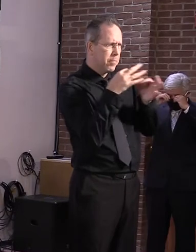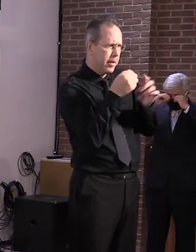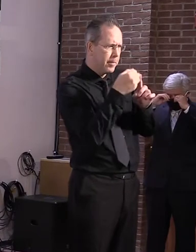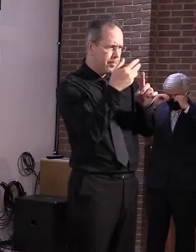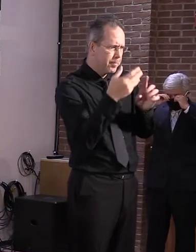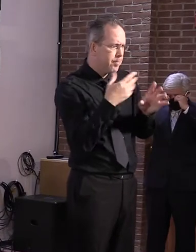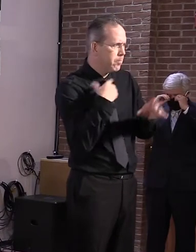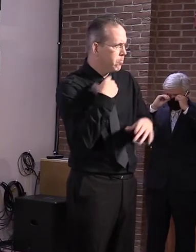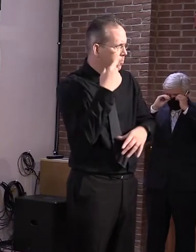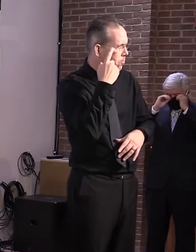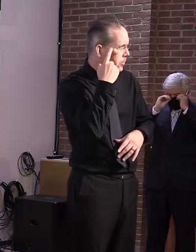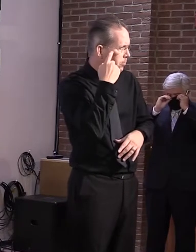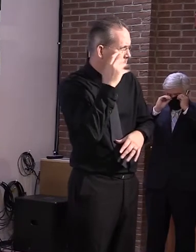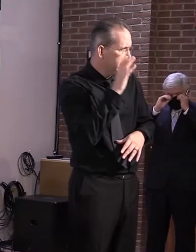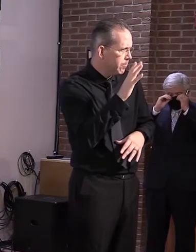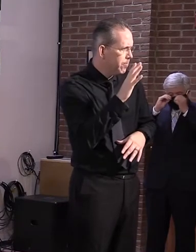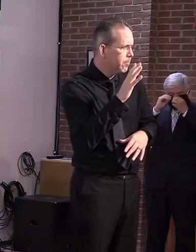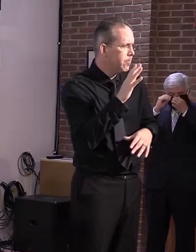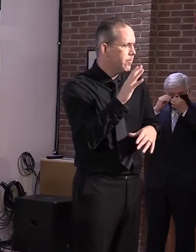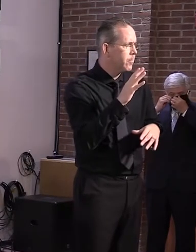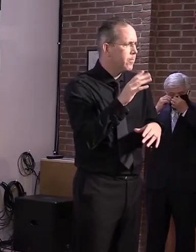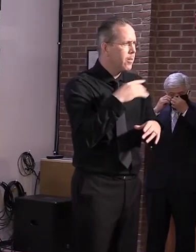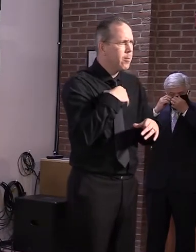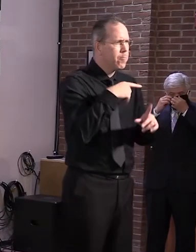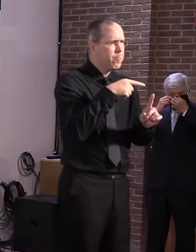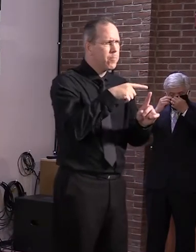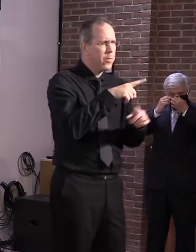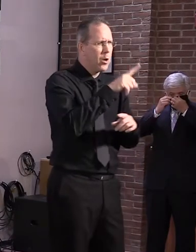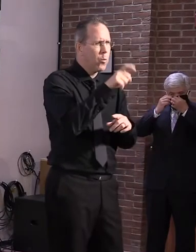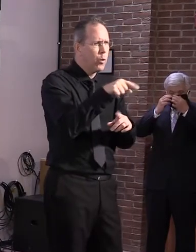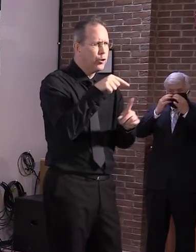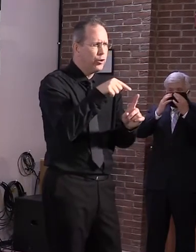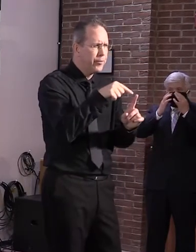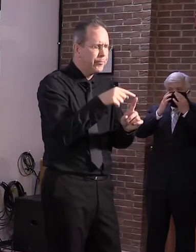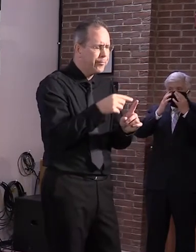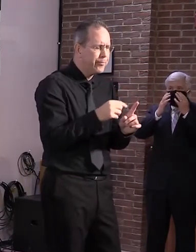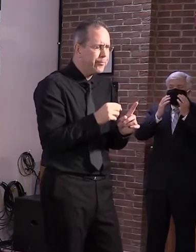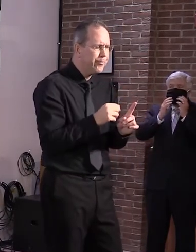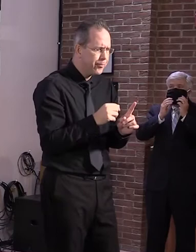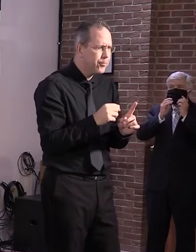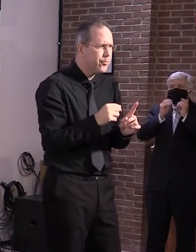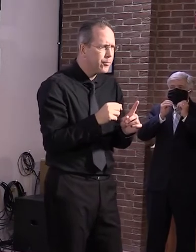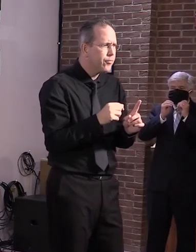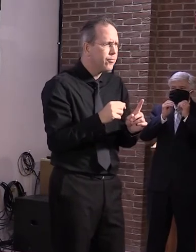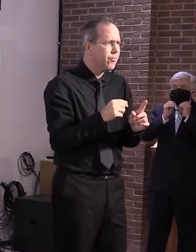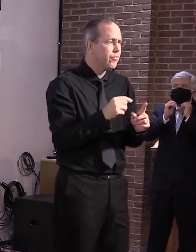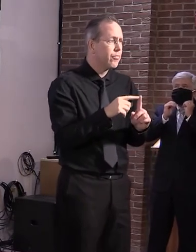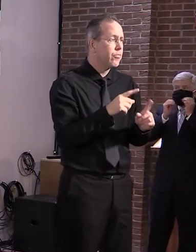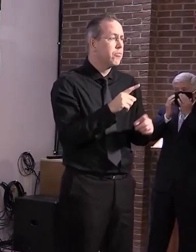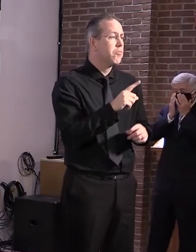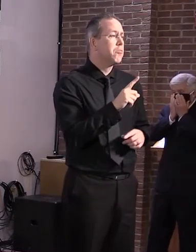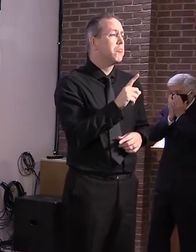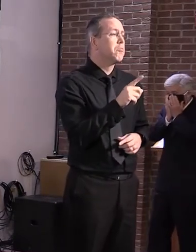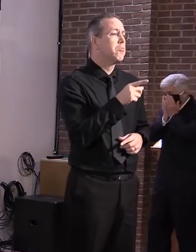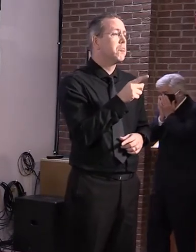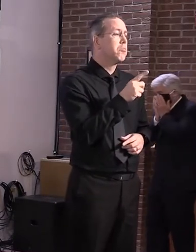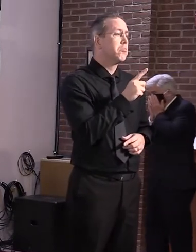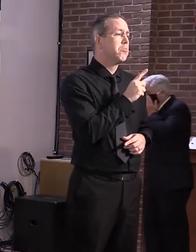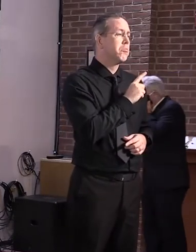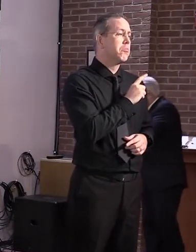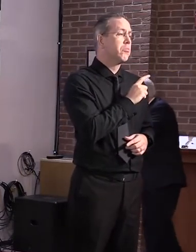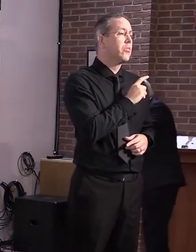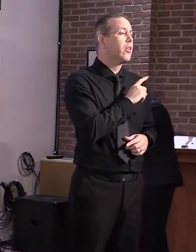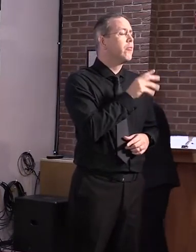premise of the question, that it seems very unlikely to me, and we will look into it, whether an interaction of that